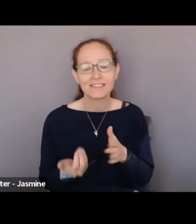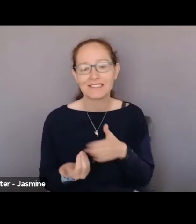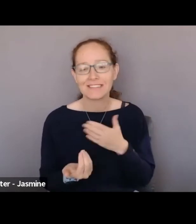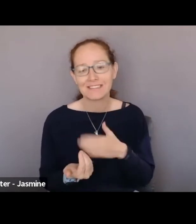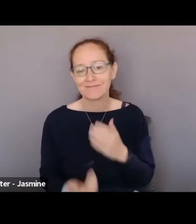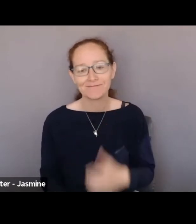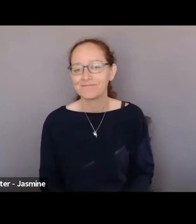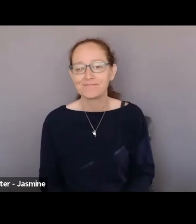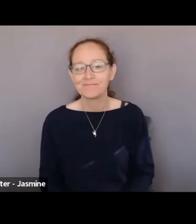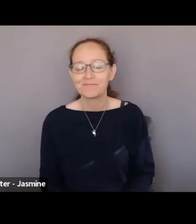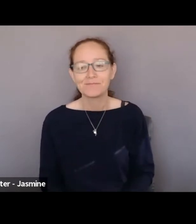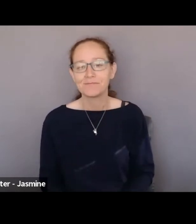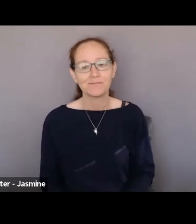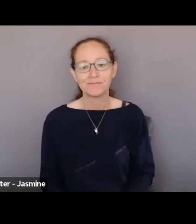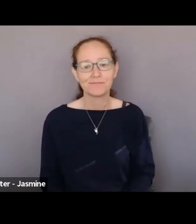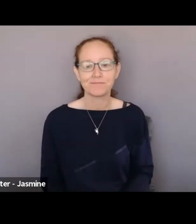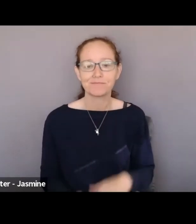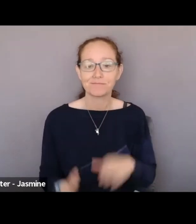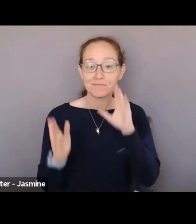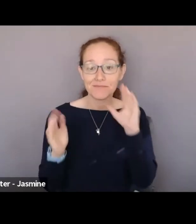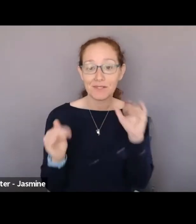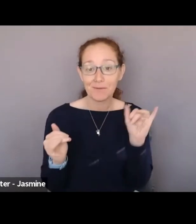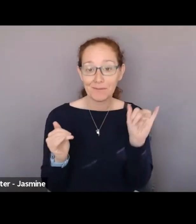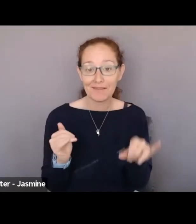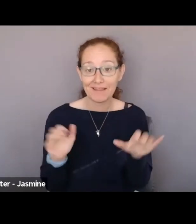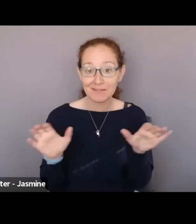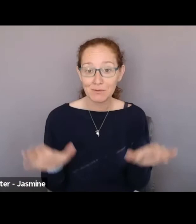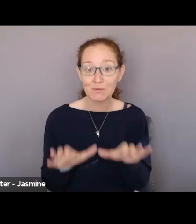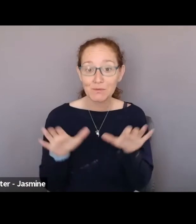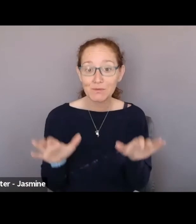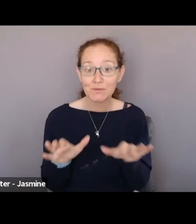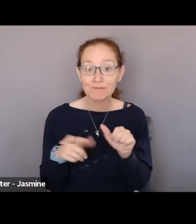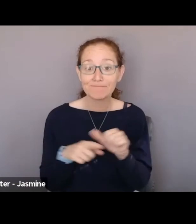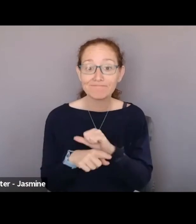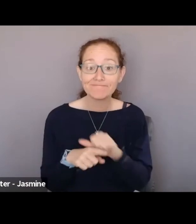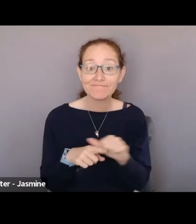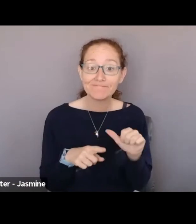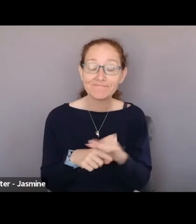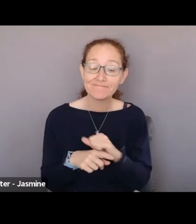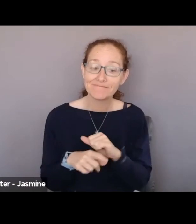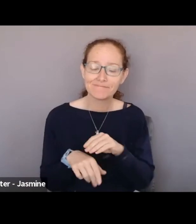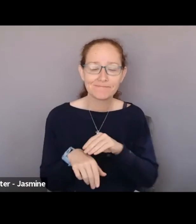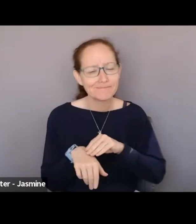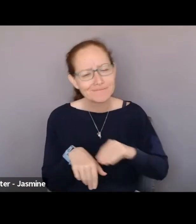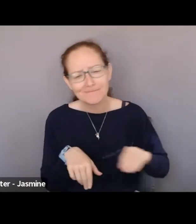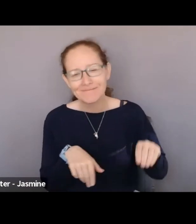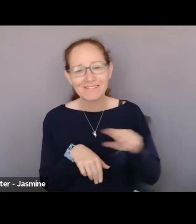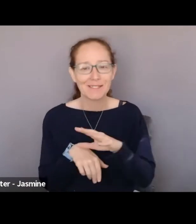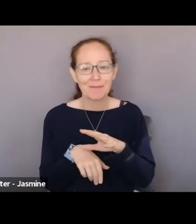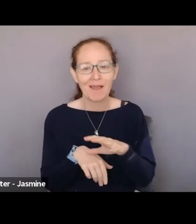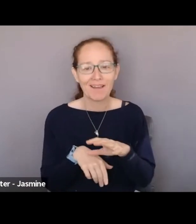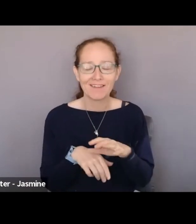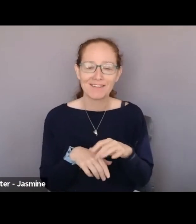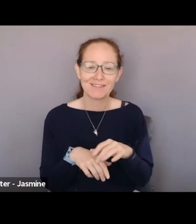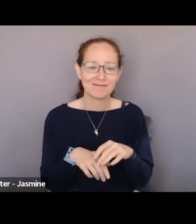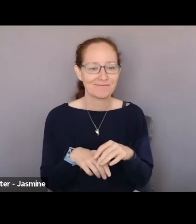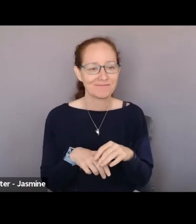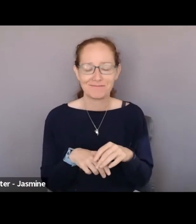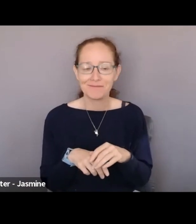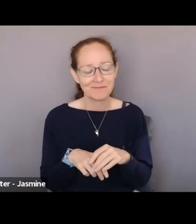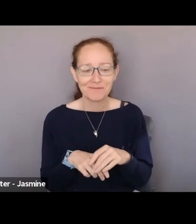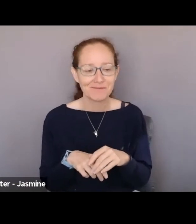that activity was made to inspire how we can take